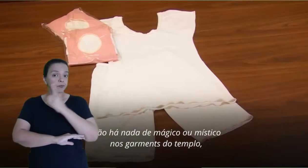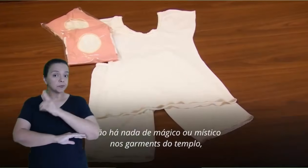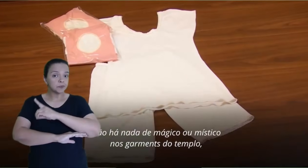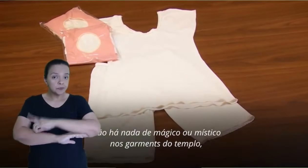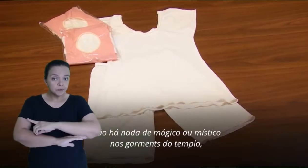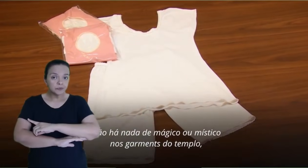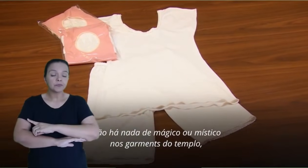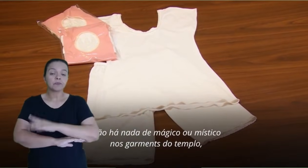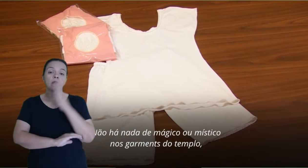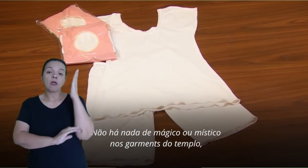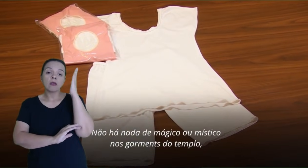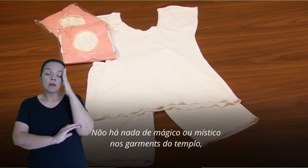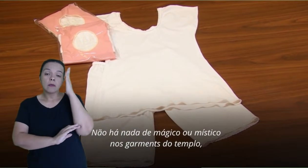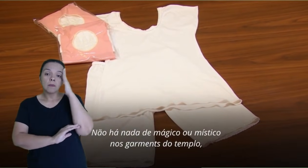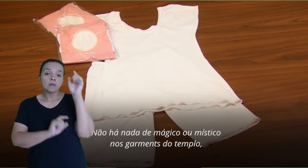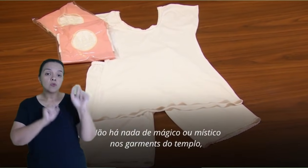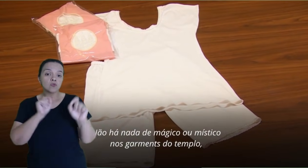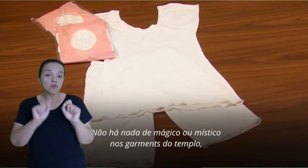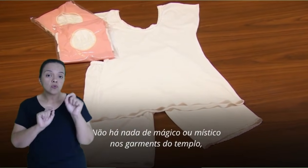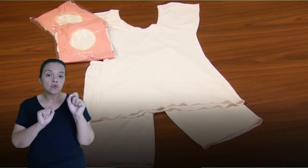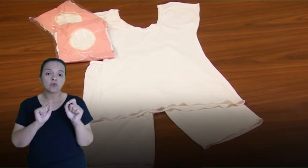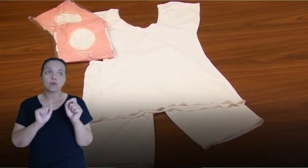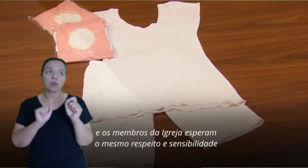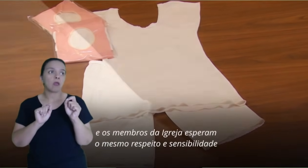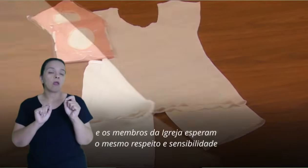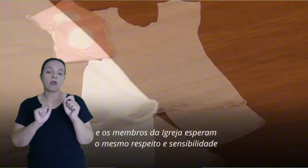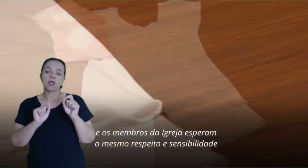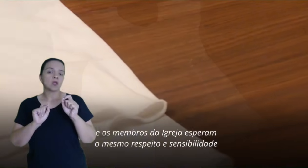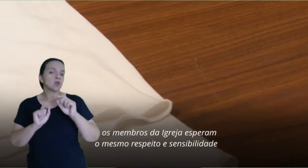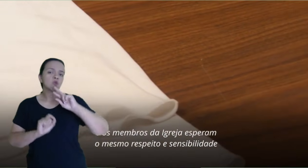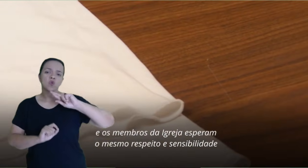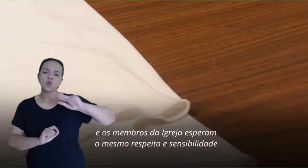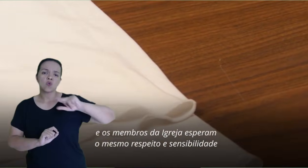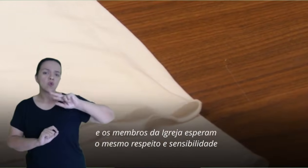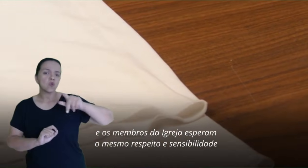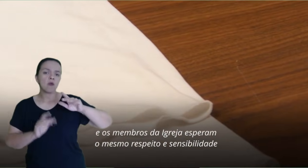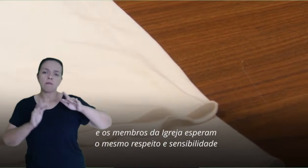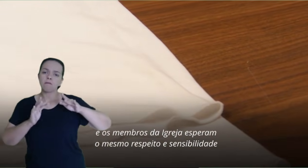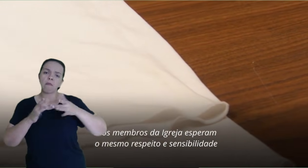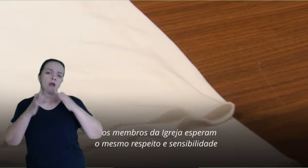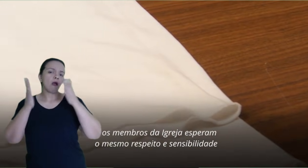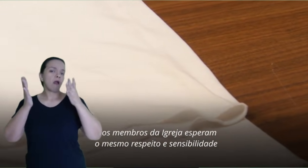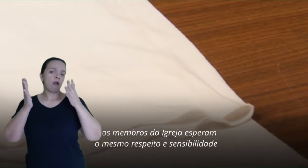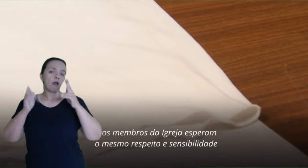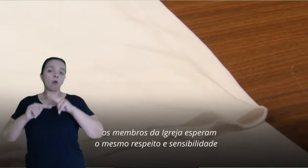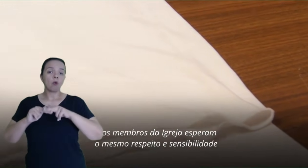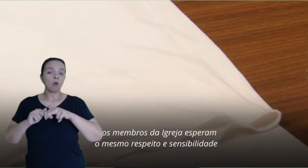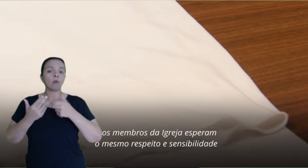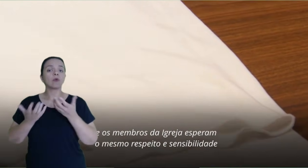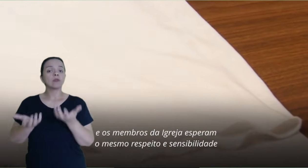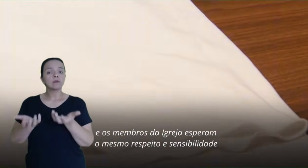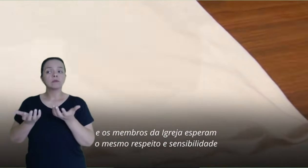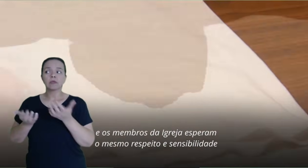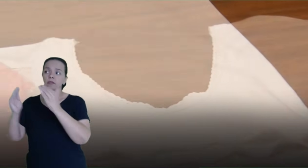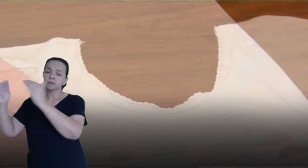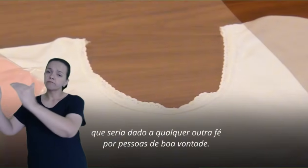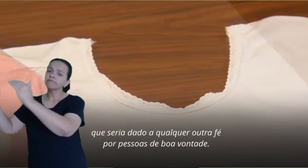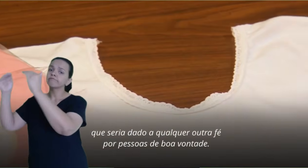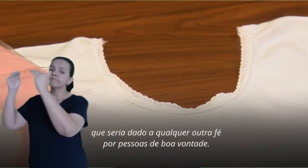or mystical about temple garments, and church members ask for the same degree of respect and sensitivity that would be afforded